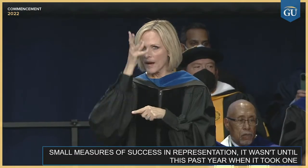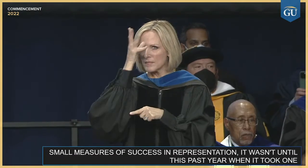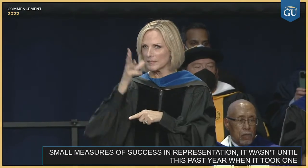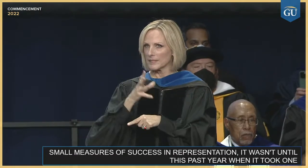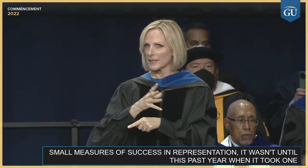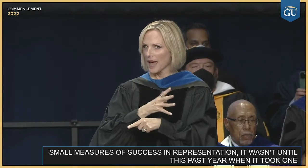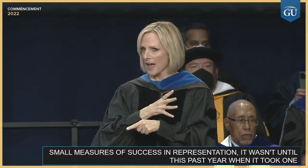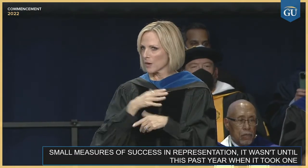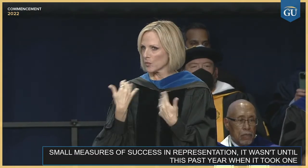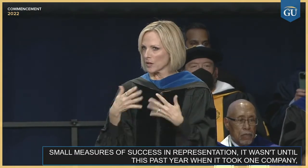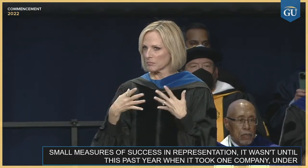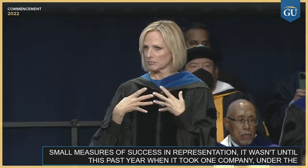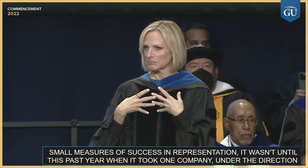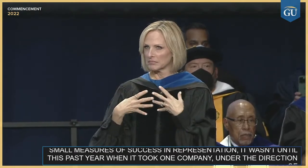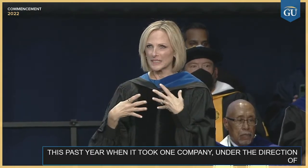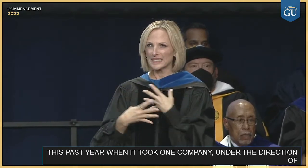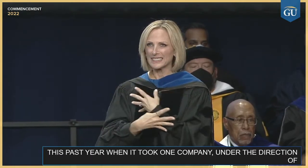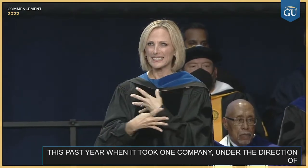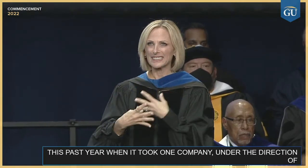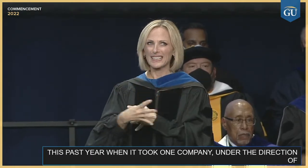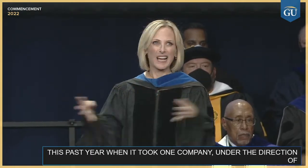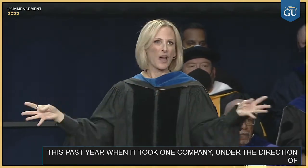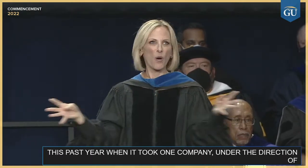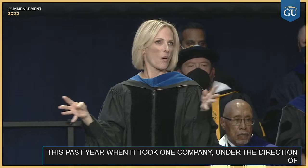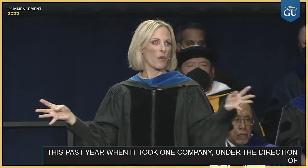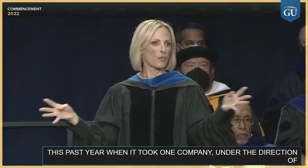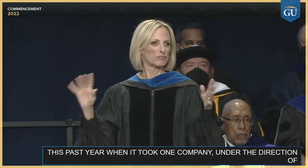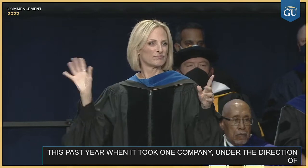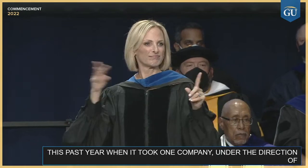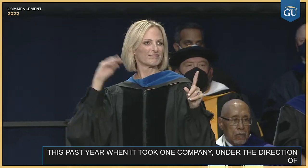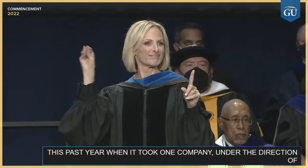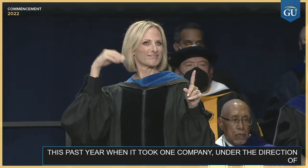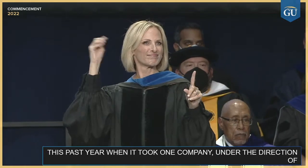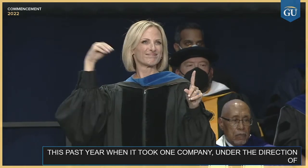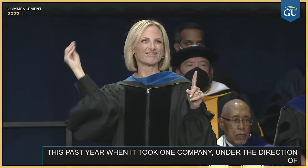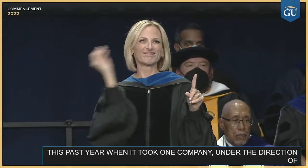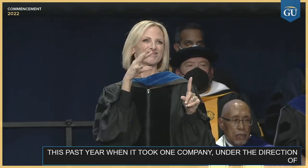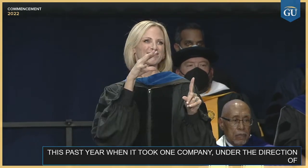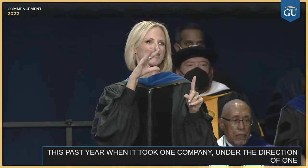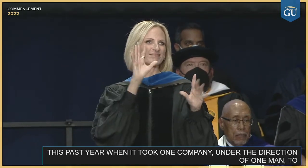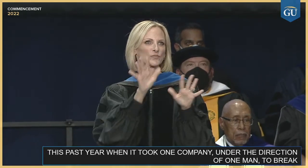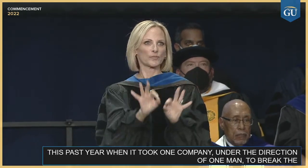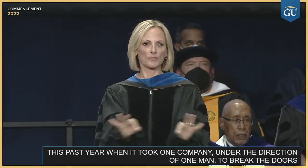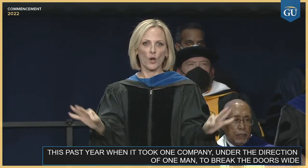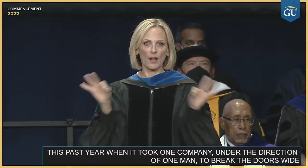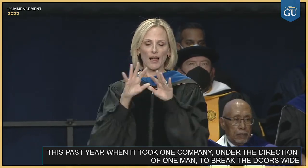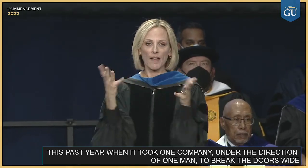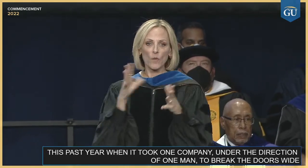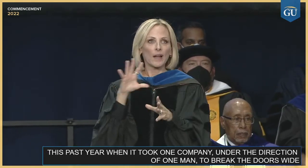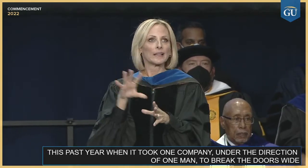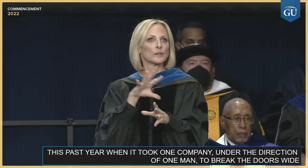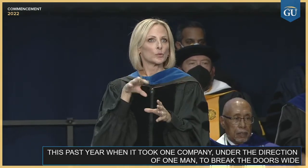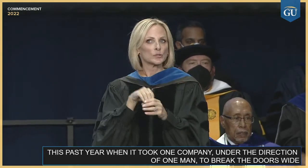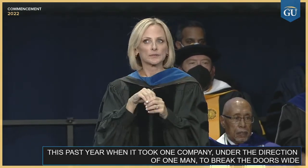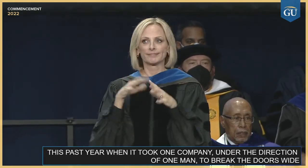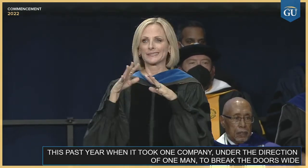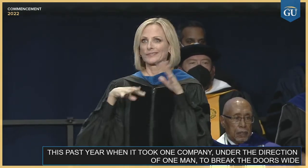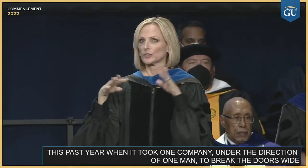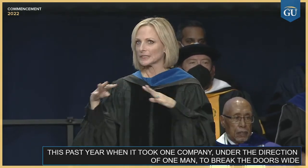of one man to break the doors wide open, shining a spotlight on the importance of